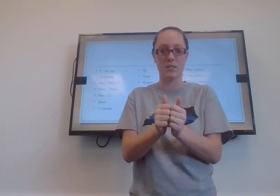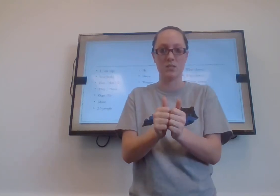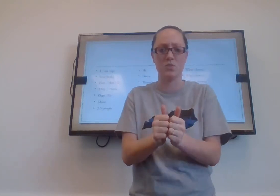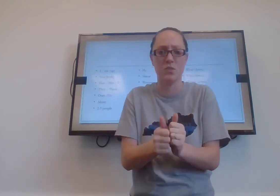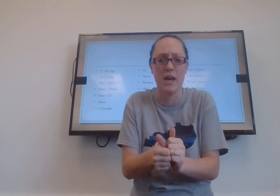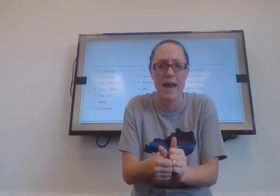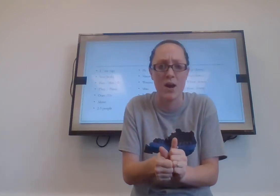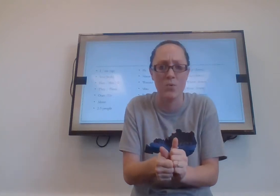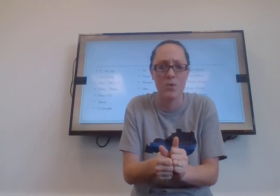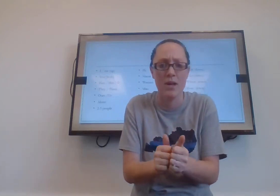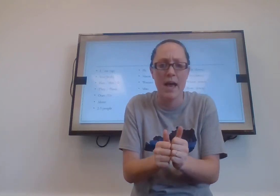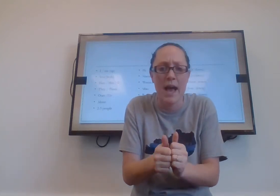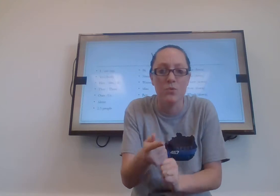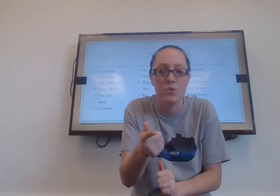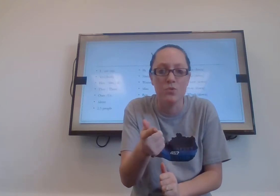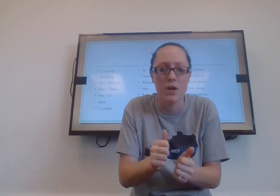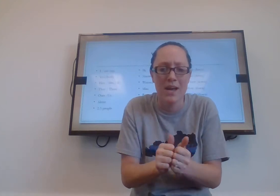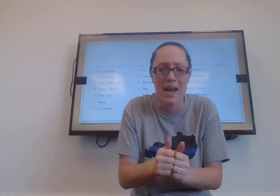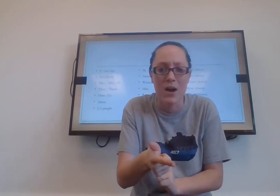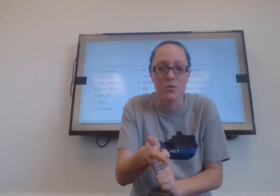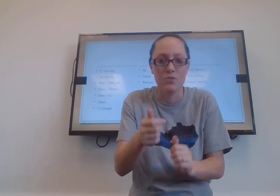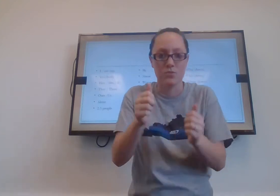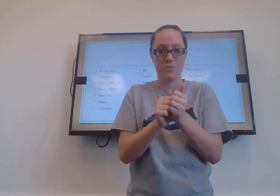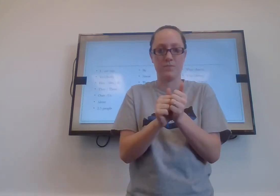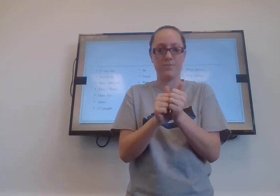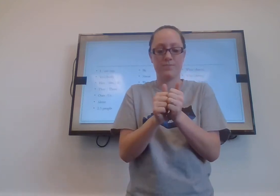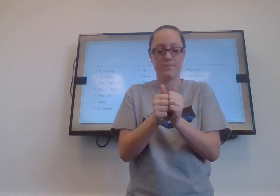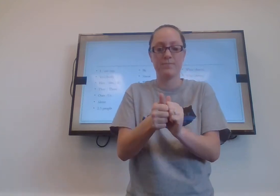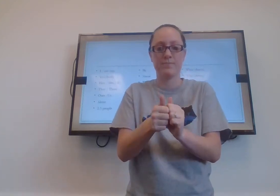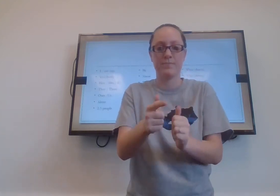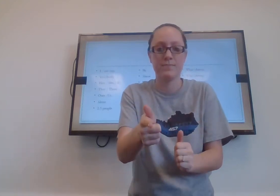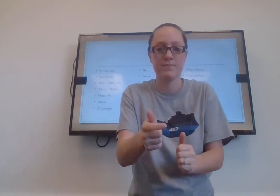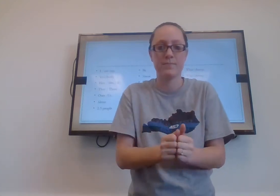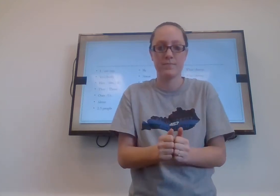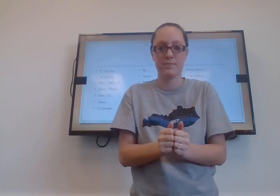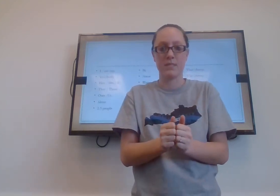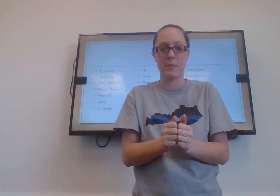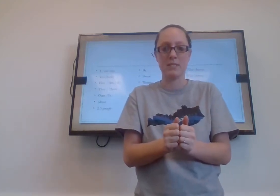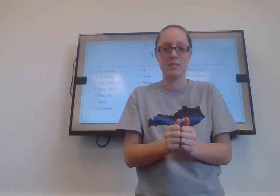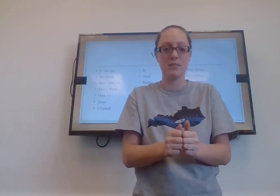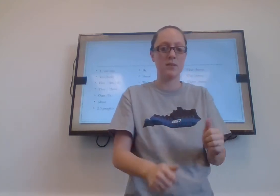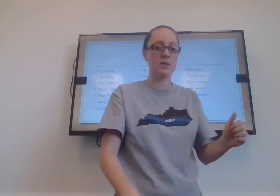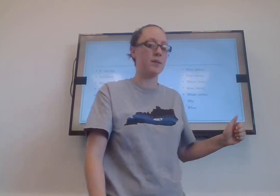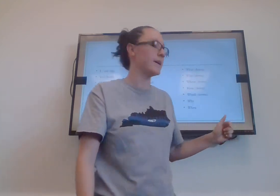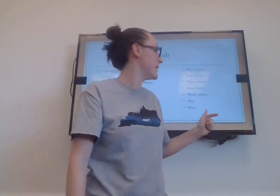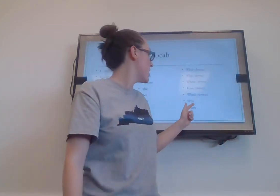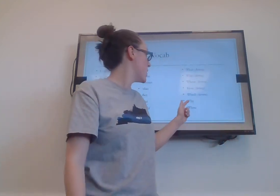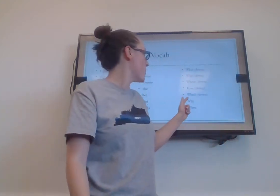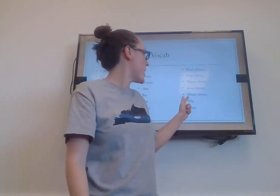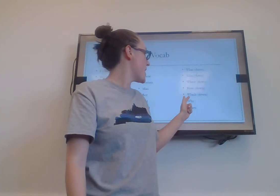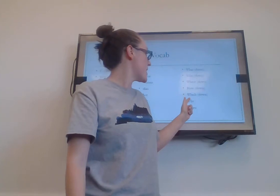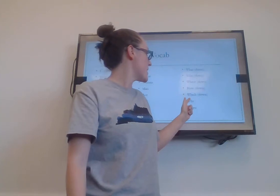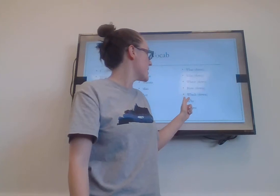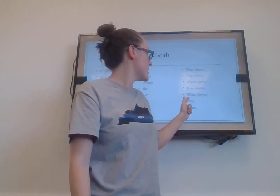So it's going to howl. How are you? How are you? So, does that make sense? All right. Why? Oh,